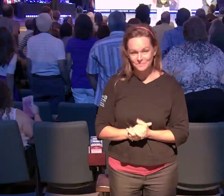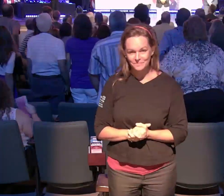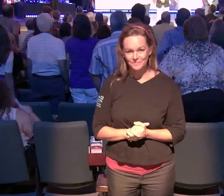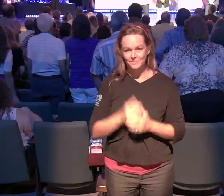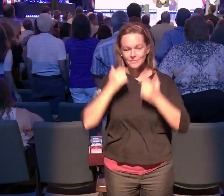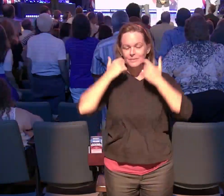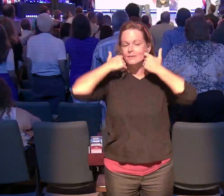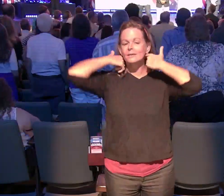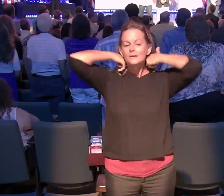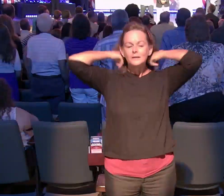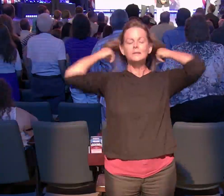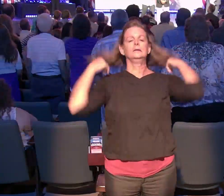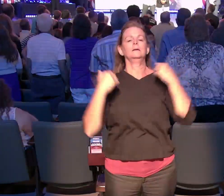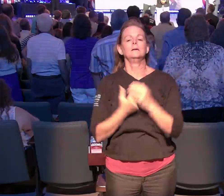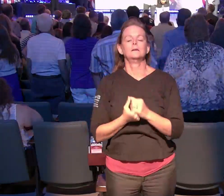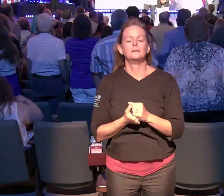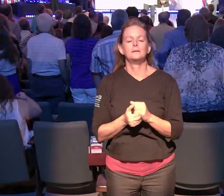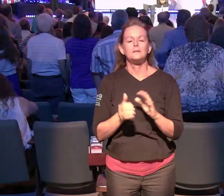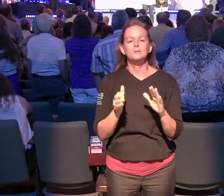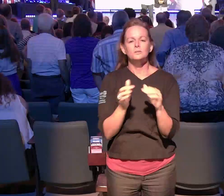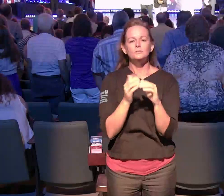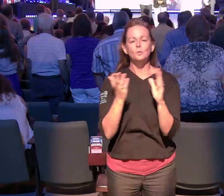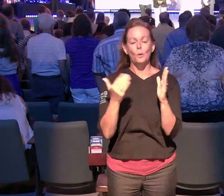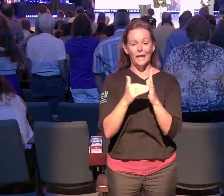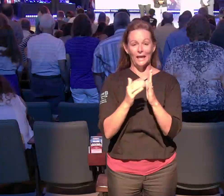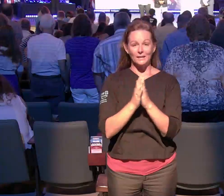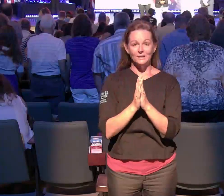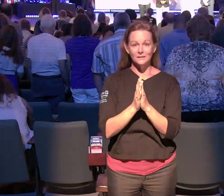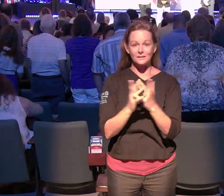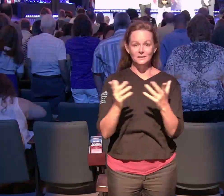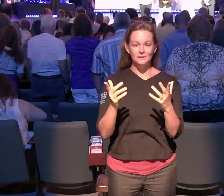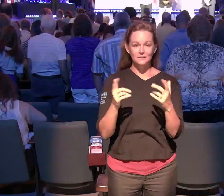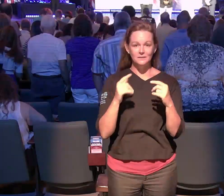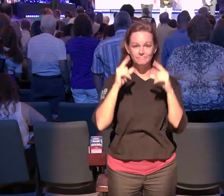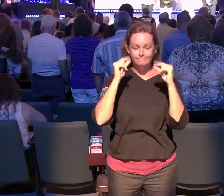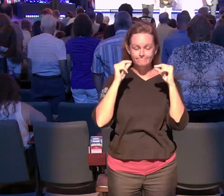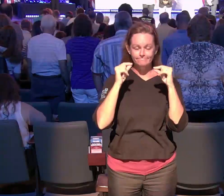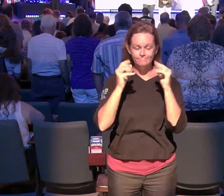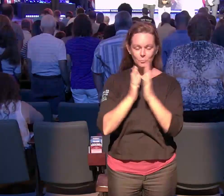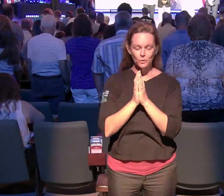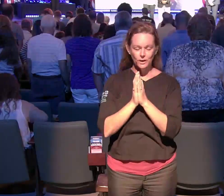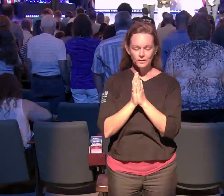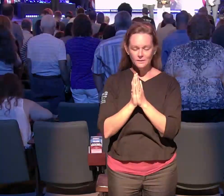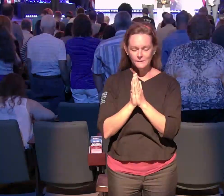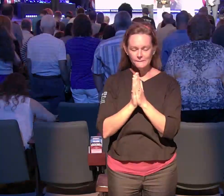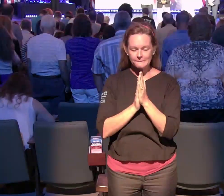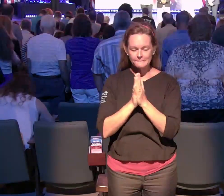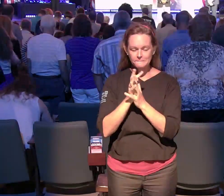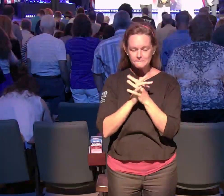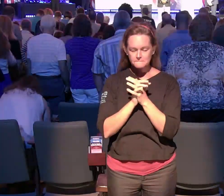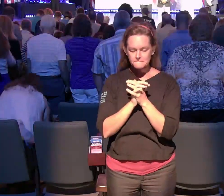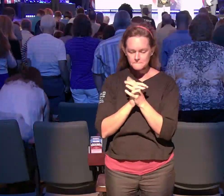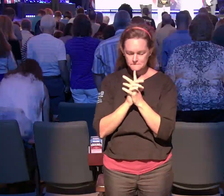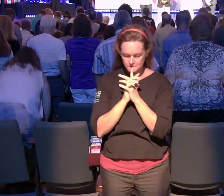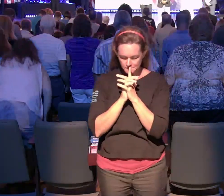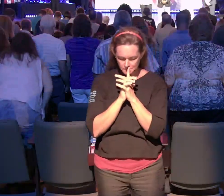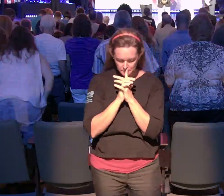In an attitude of prayer, if you would again, just bow your heads and close your eyes. I can't help but think today that